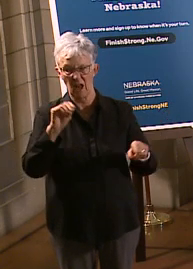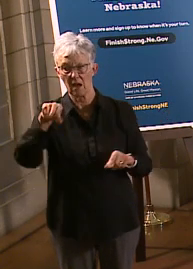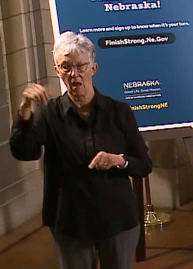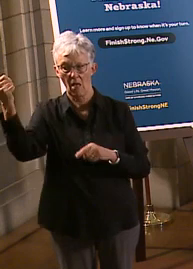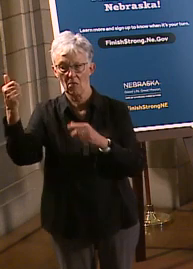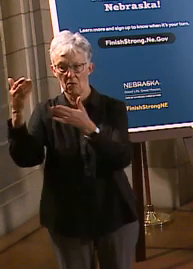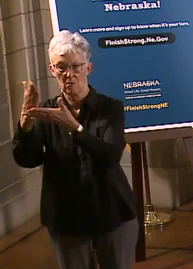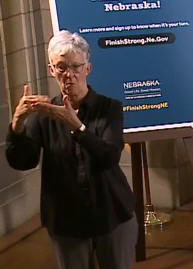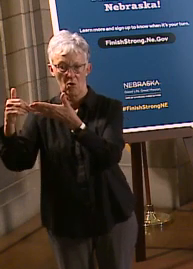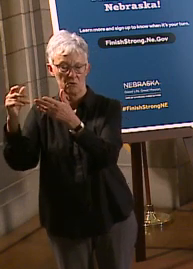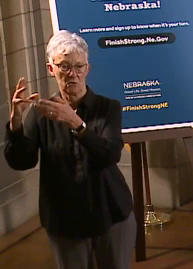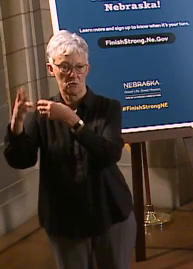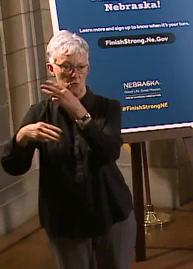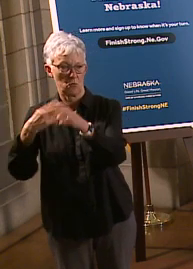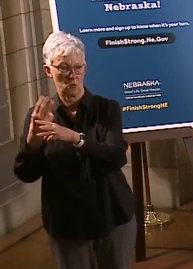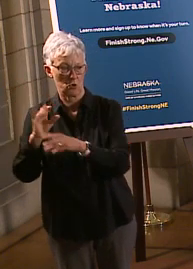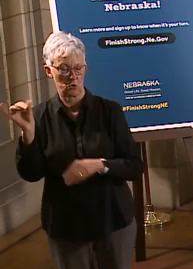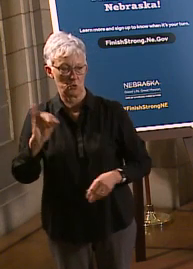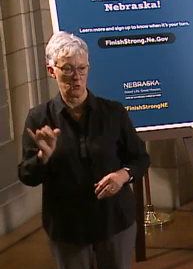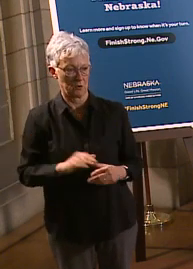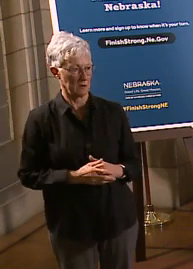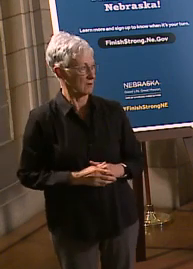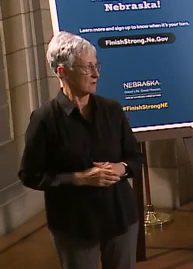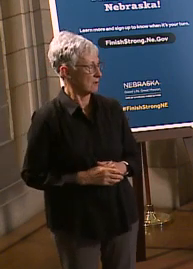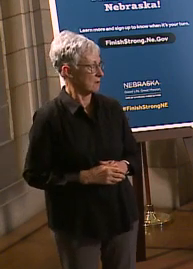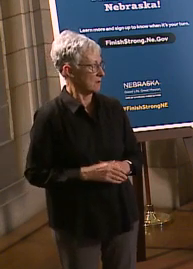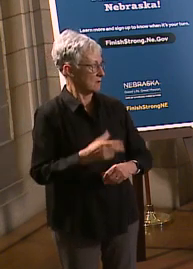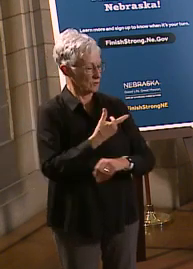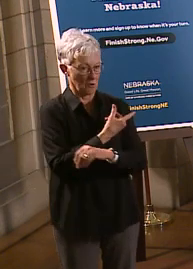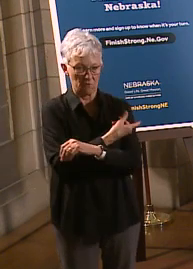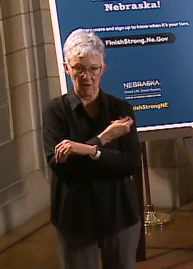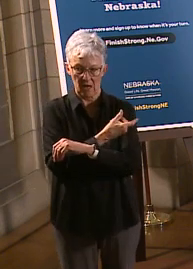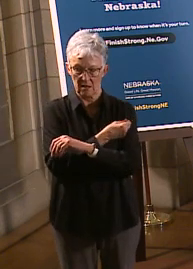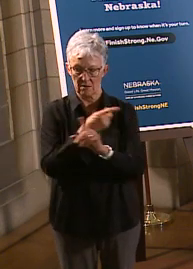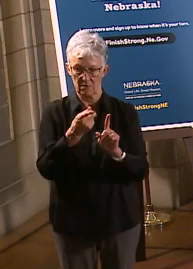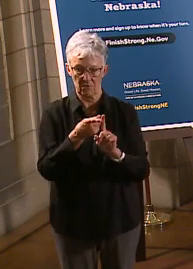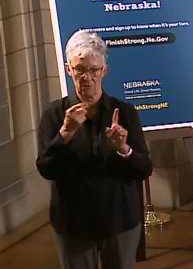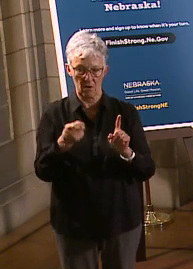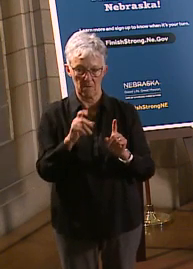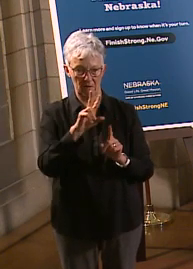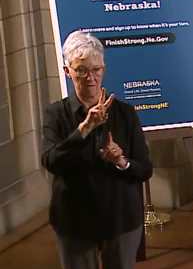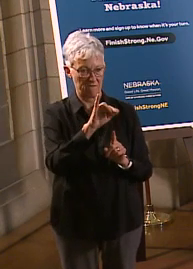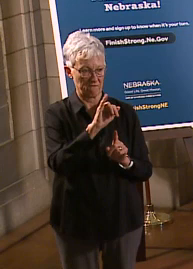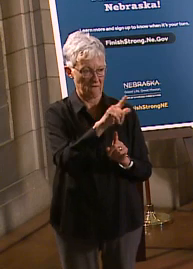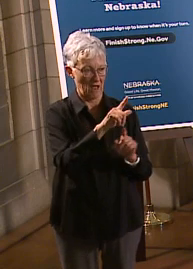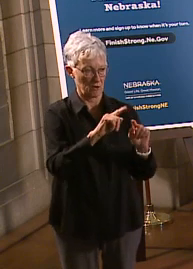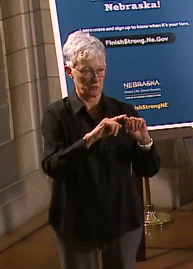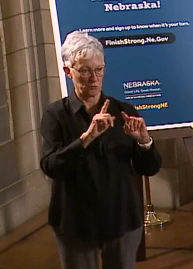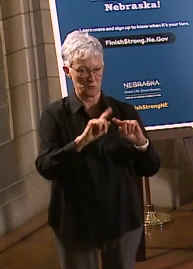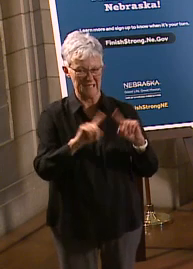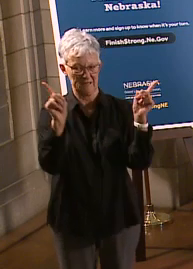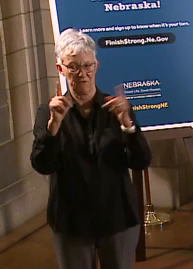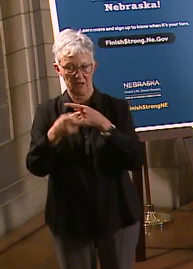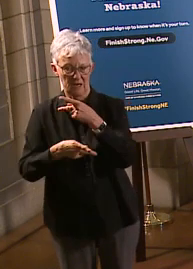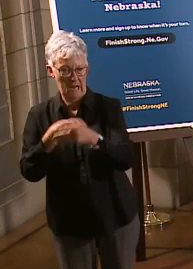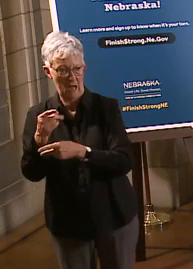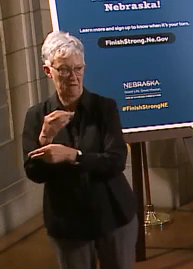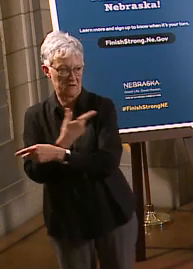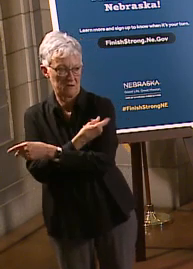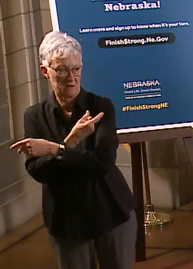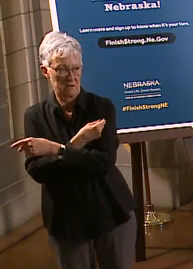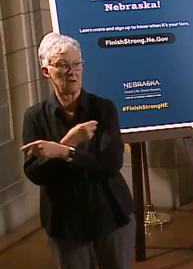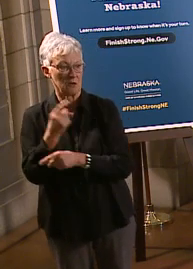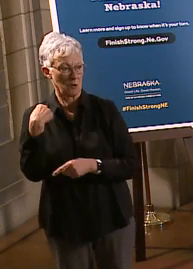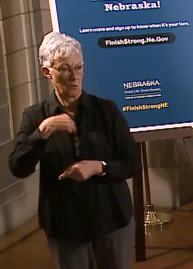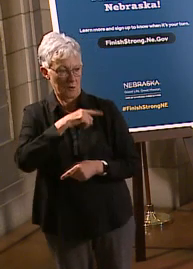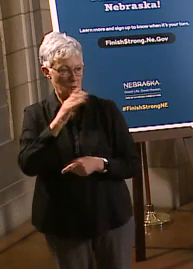syringes. So this is as vaccines move from vials into pre-filled devices, we're going to be making those devices right there in Nebraska as well